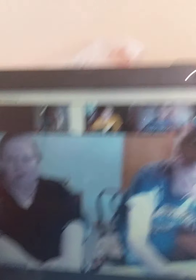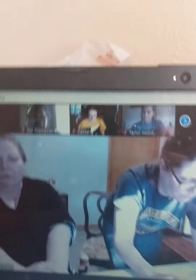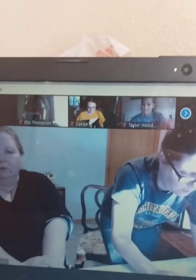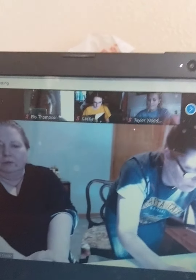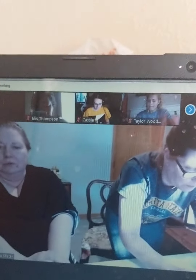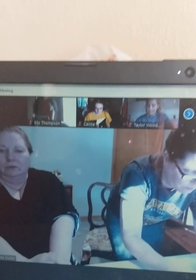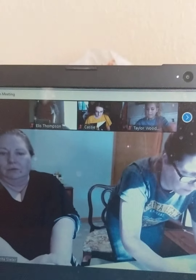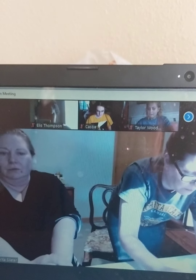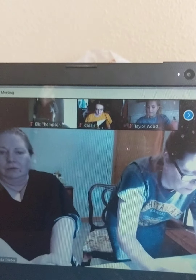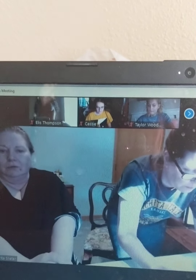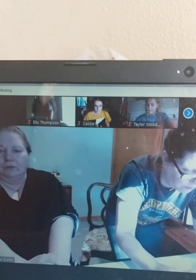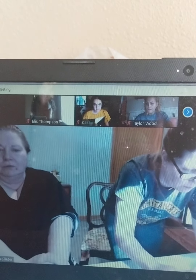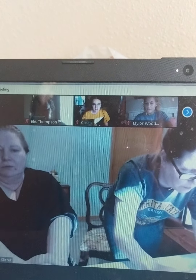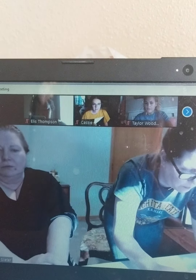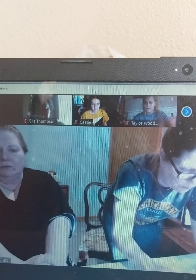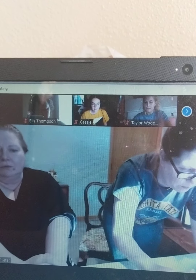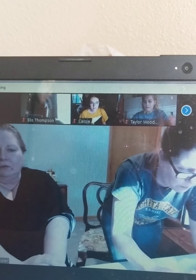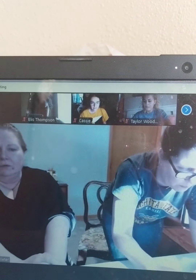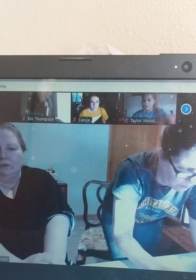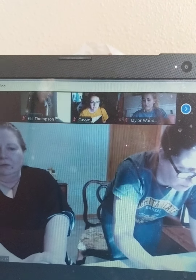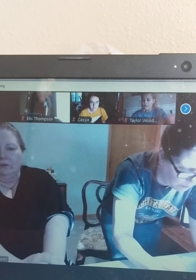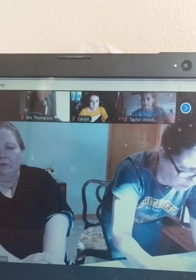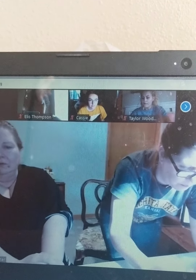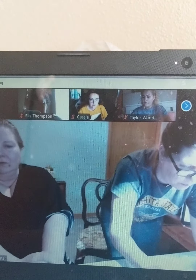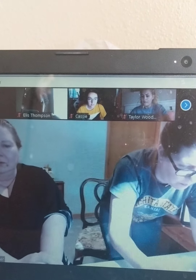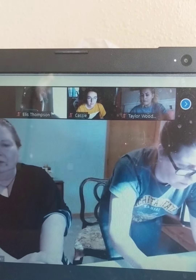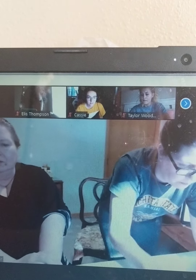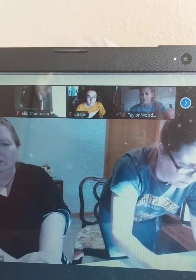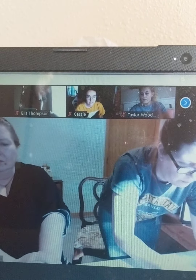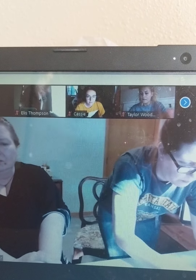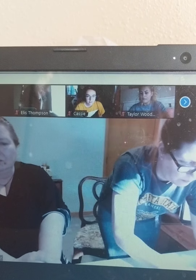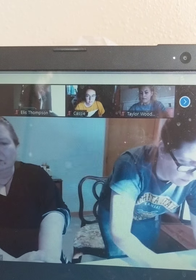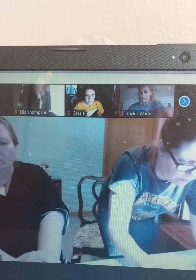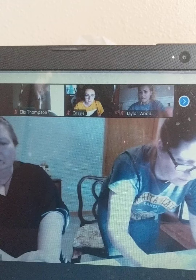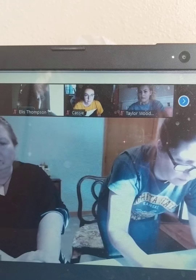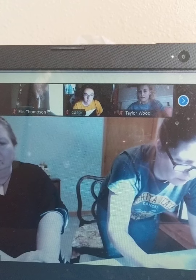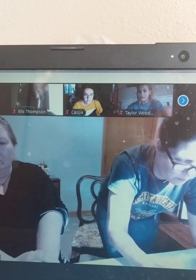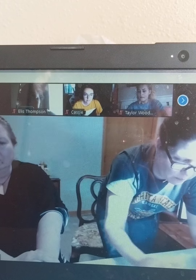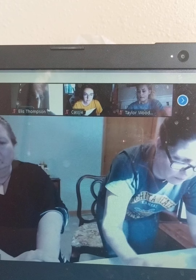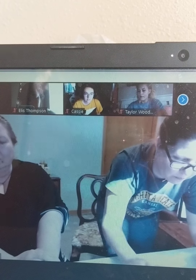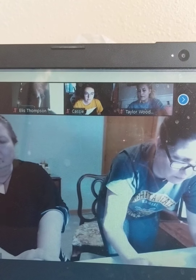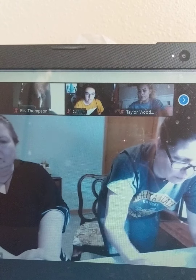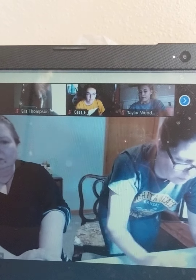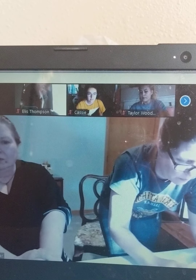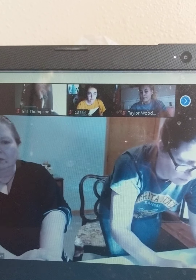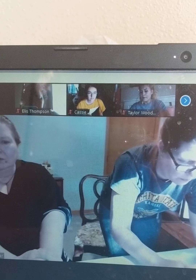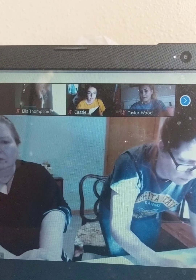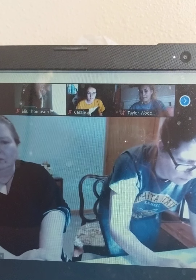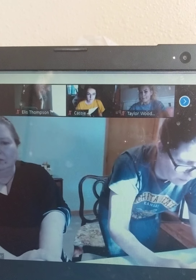I think she's just going to go ahead and put it out there again for everybody.